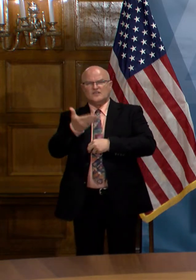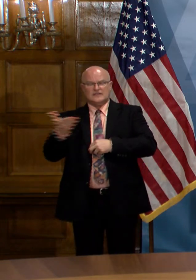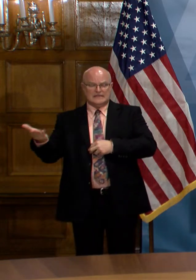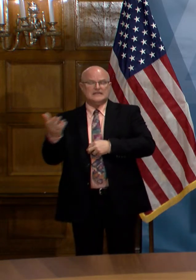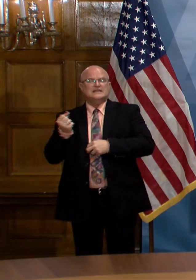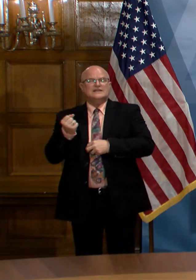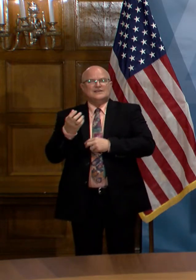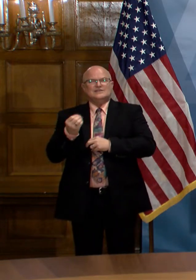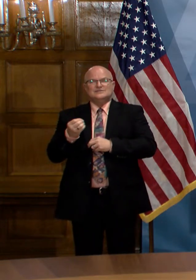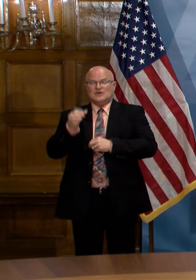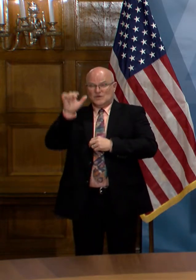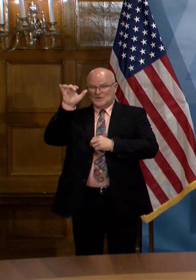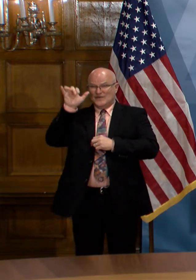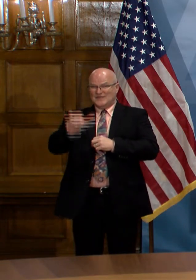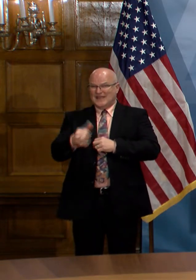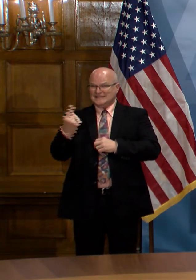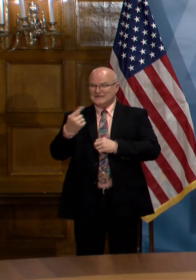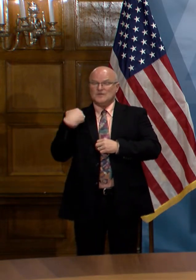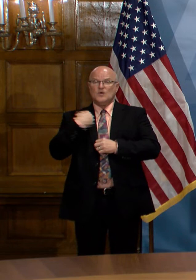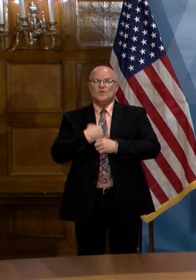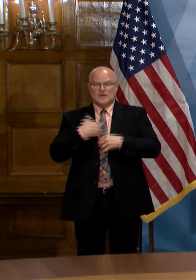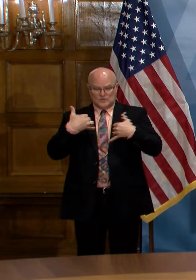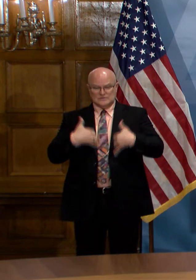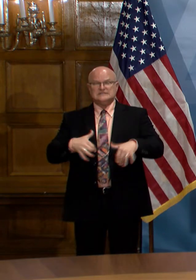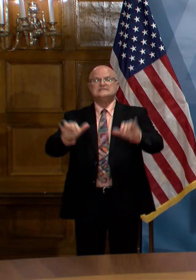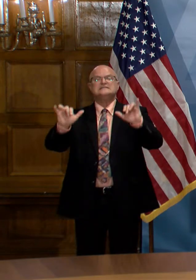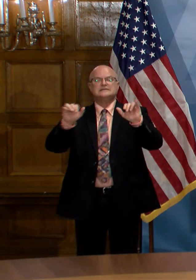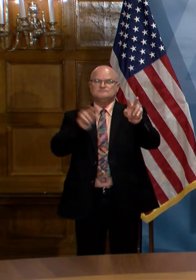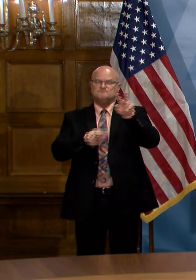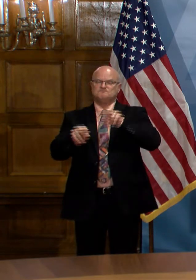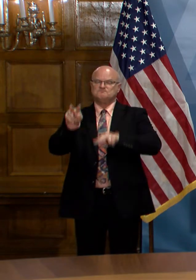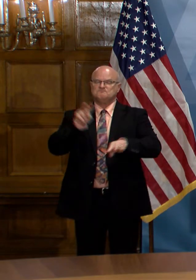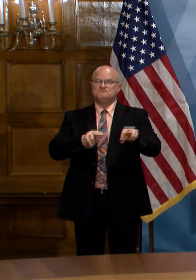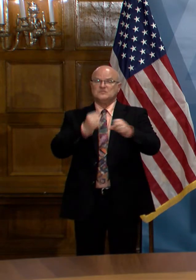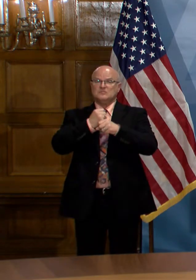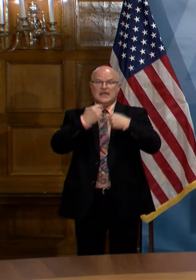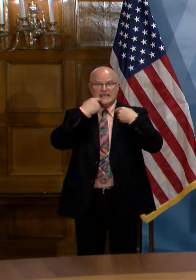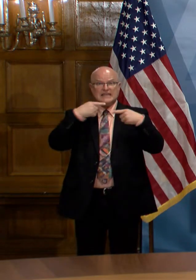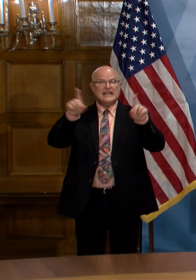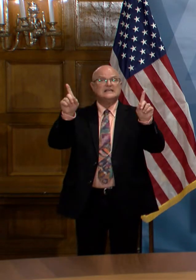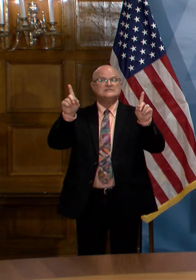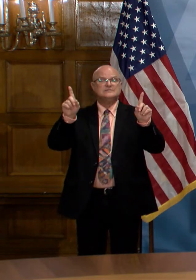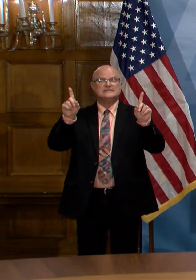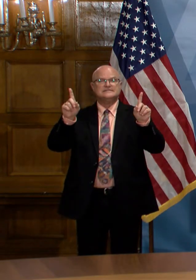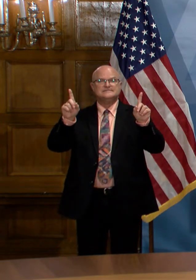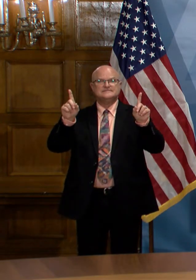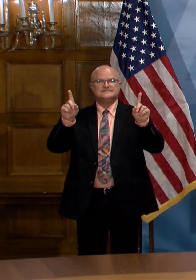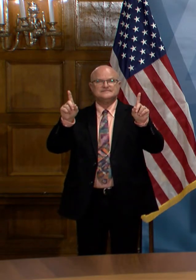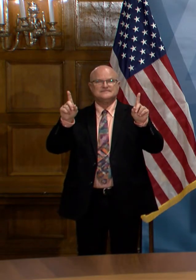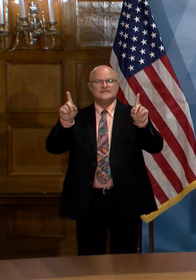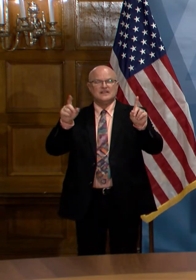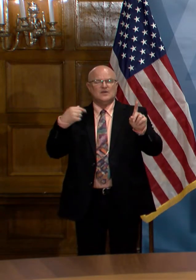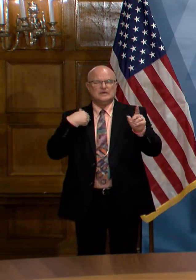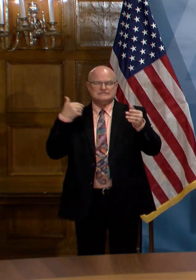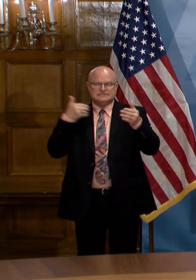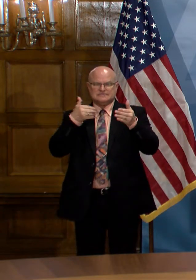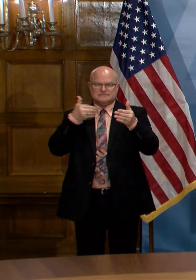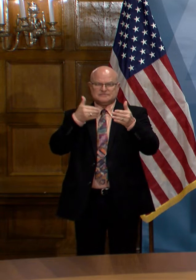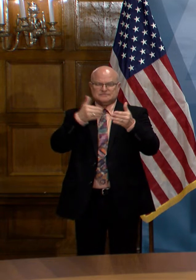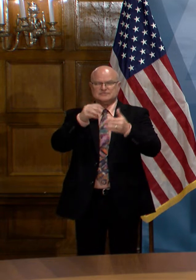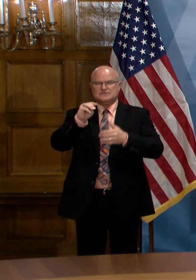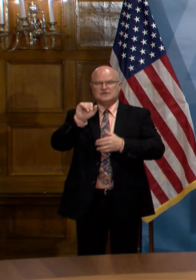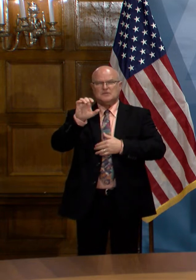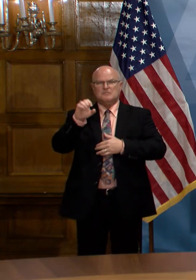So that is something that we will still look at, make an announcement on as we get closer to